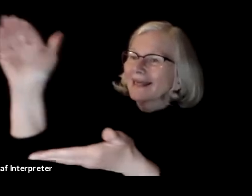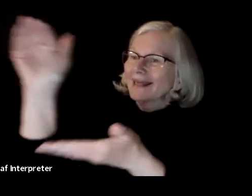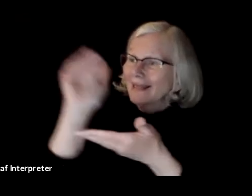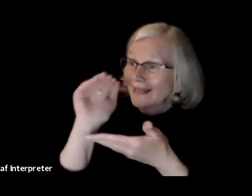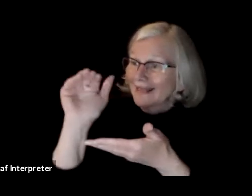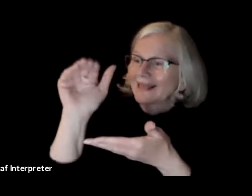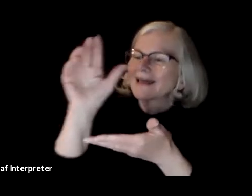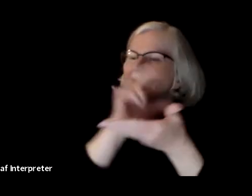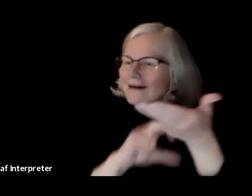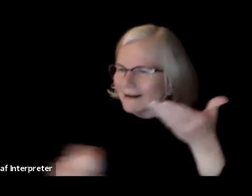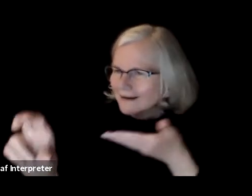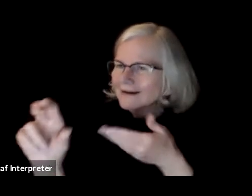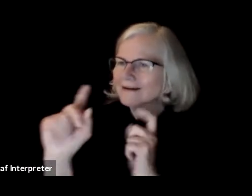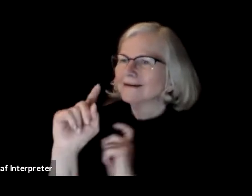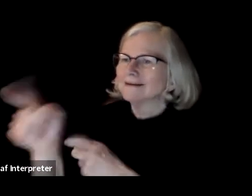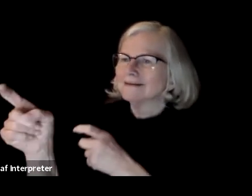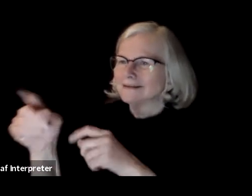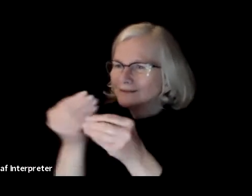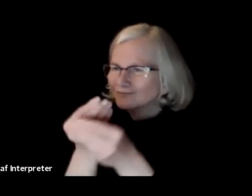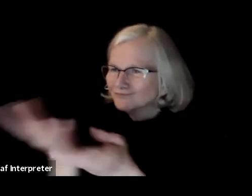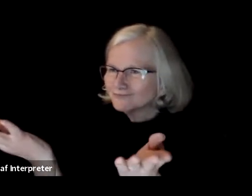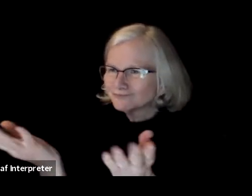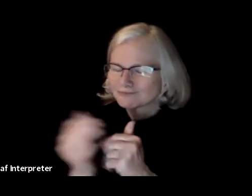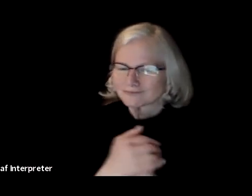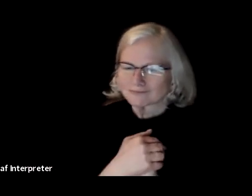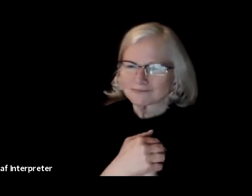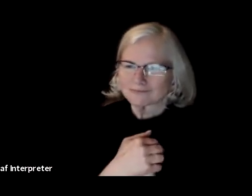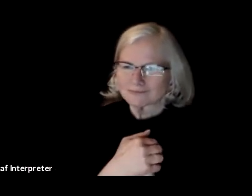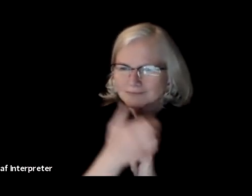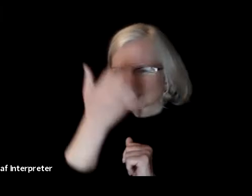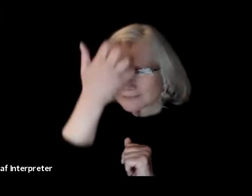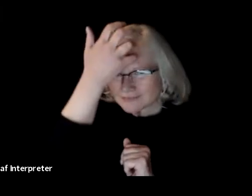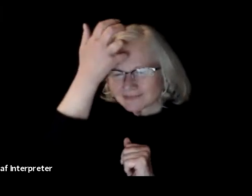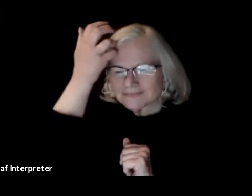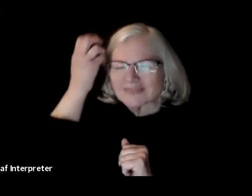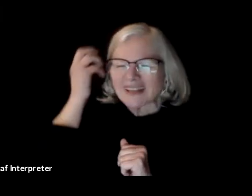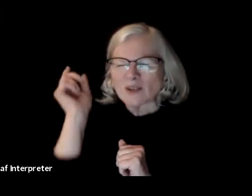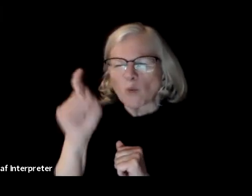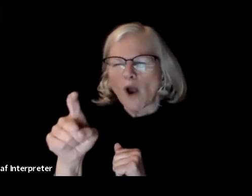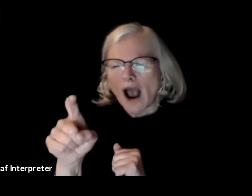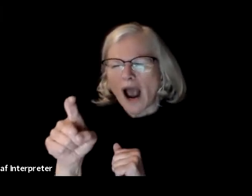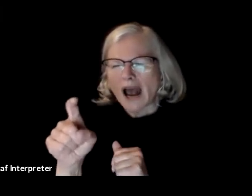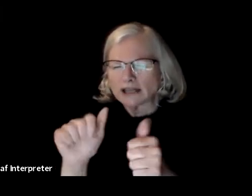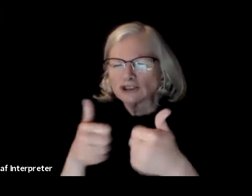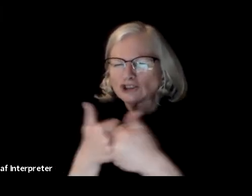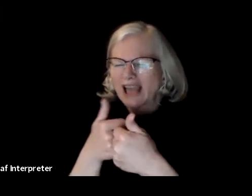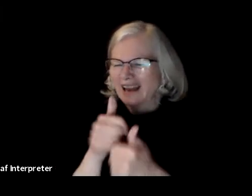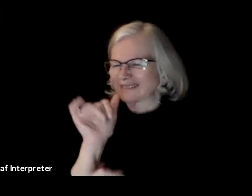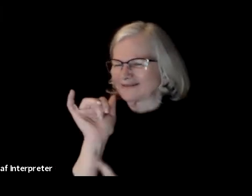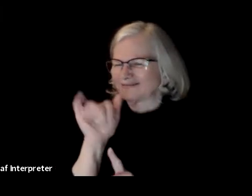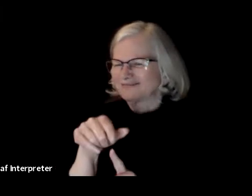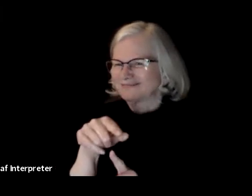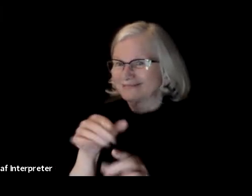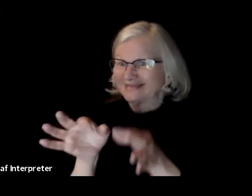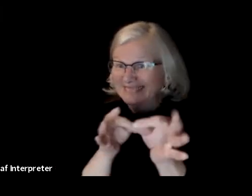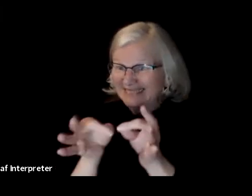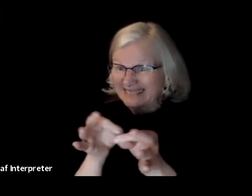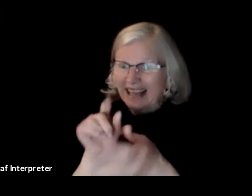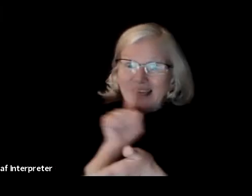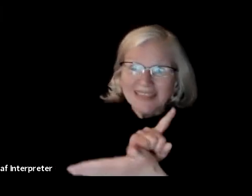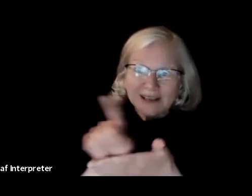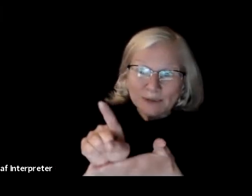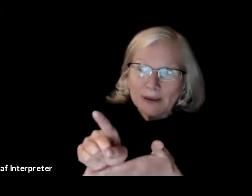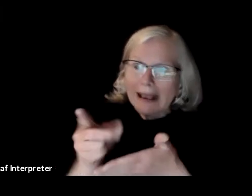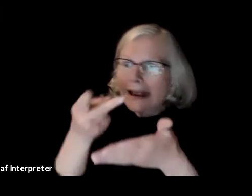That's one of the challenges. That's one of the challenges when we talk about, this is coming this week or that week. It depends on if